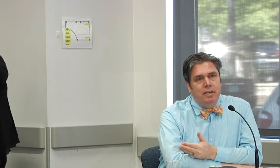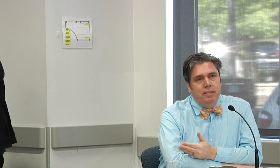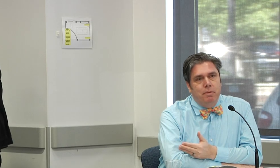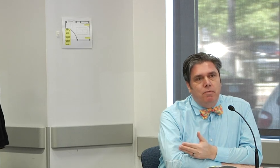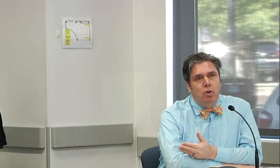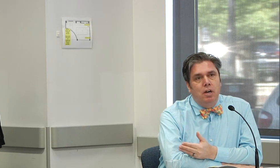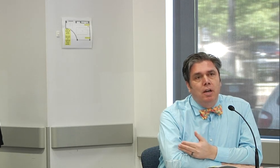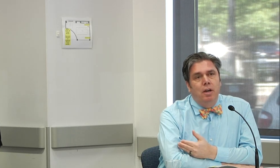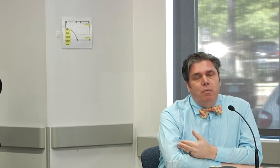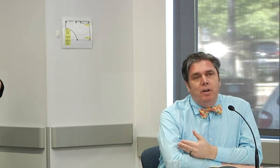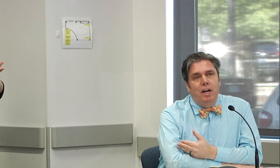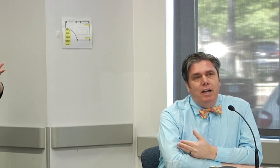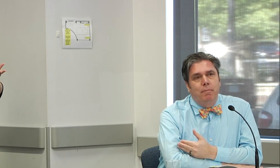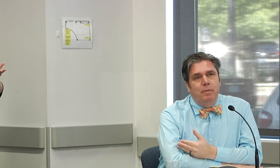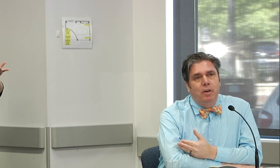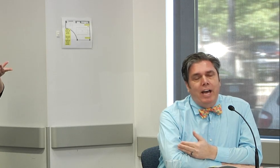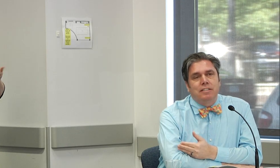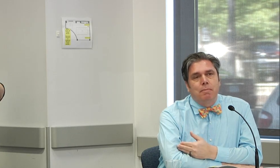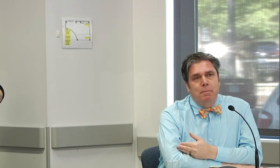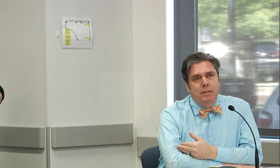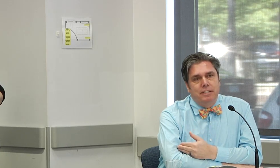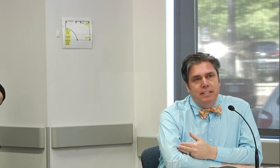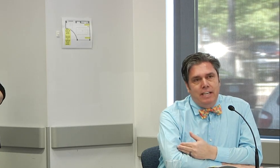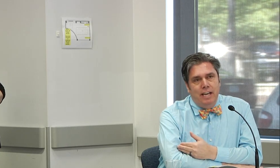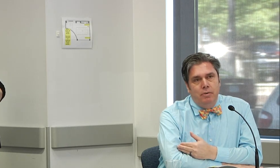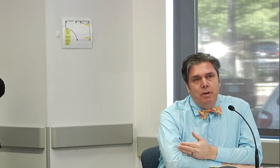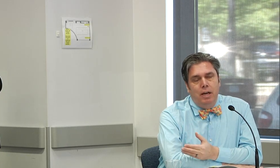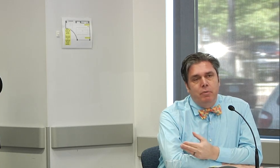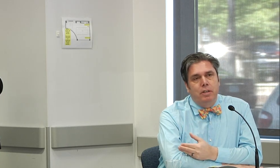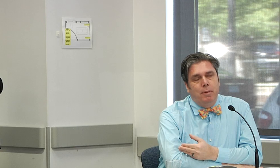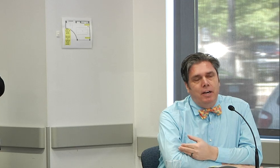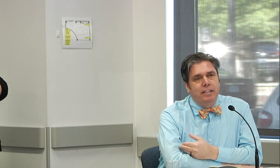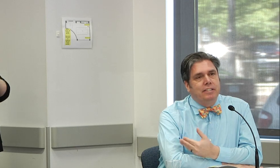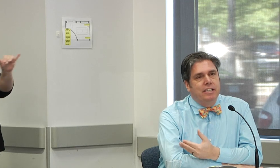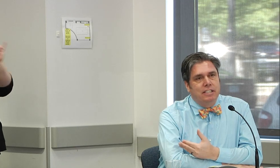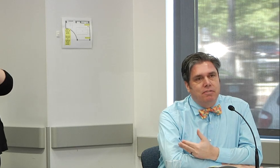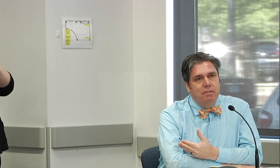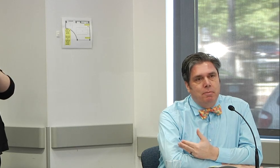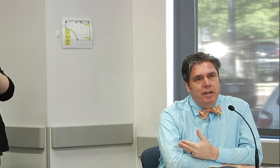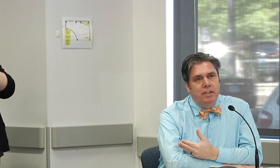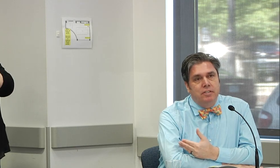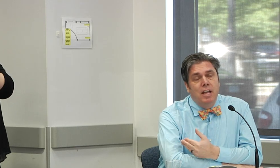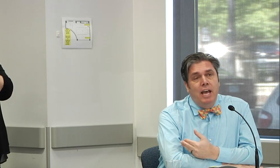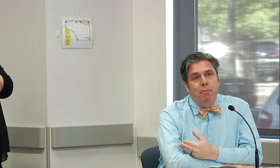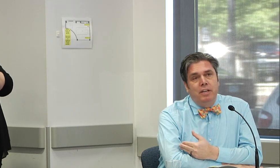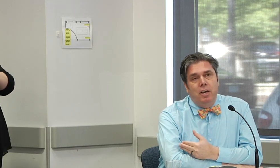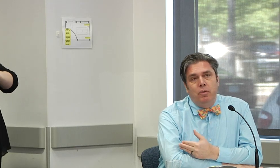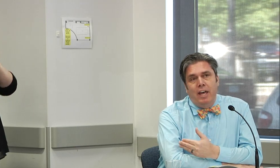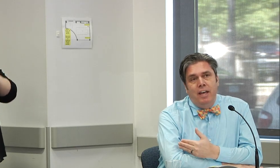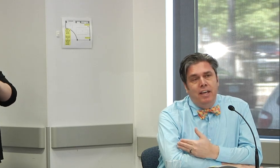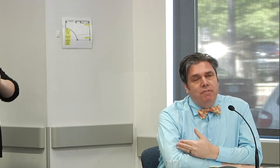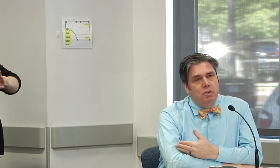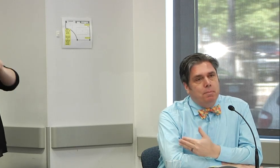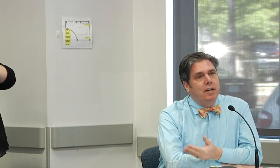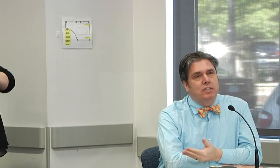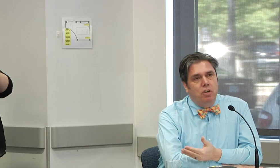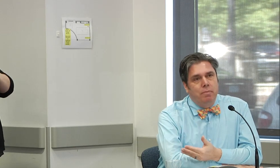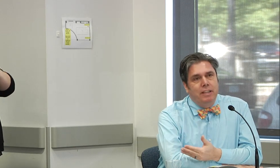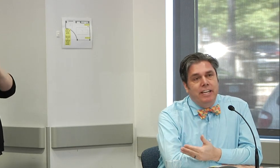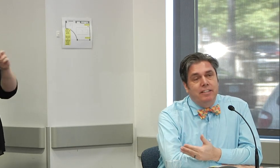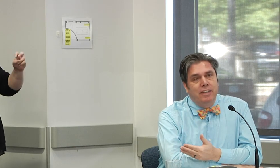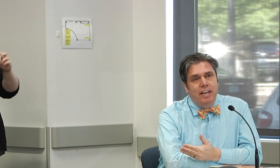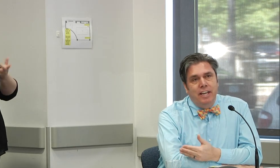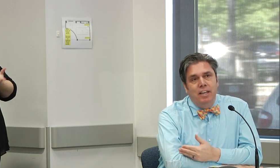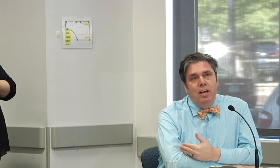did before. We're asking people to sit down with their party and stay 6 feet from others. And we know that if those bars are open late